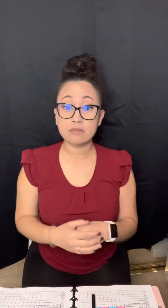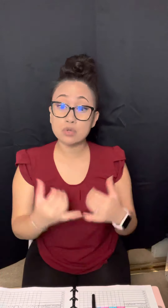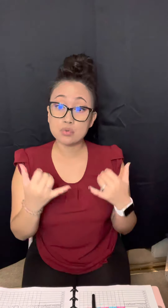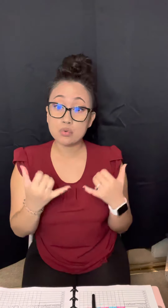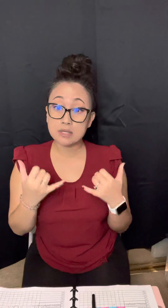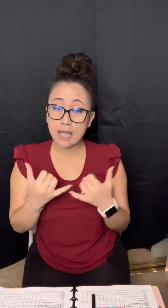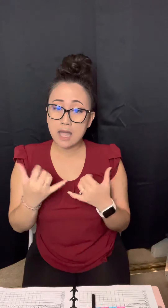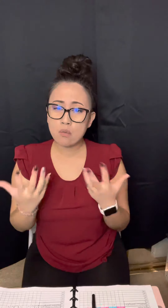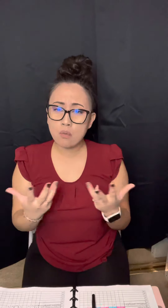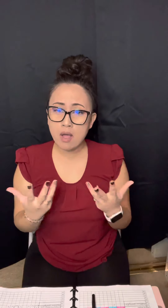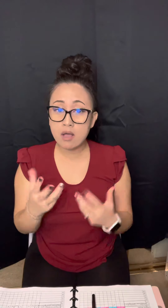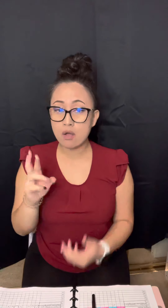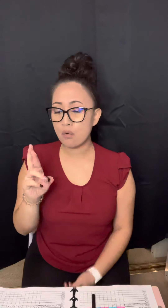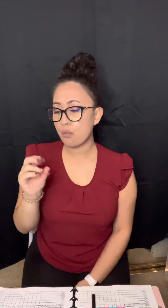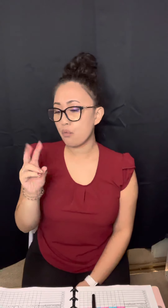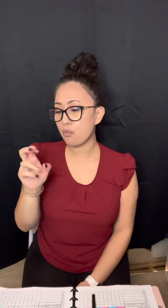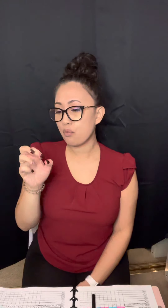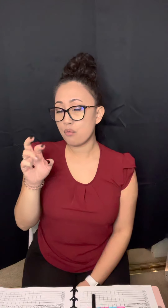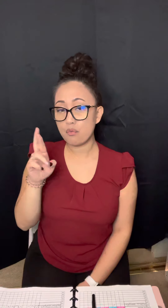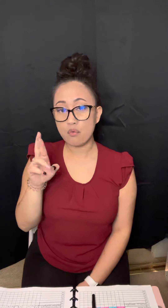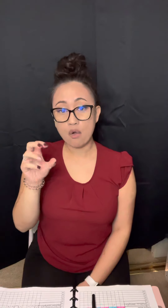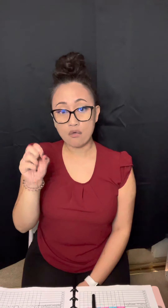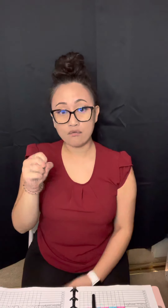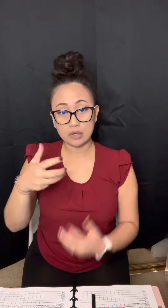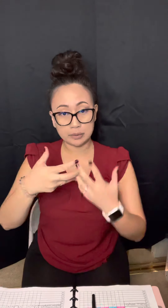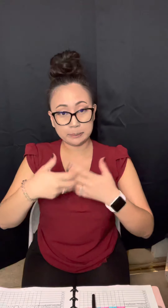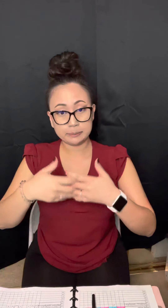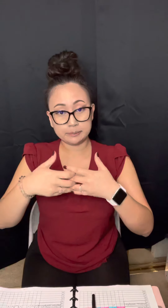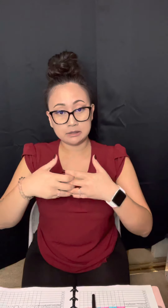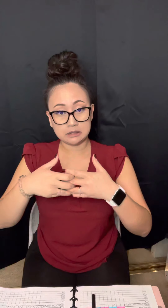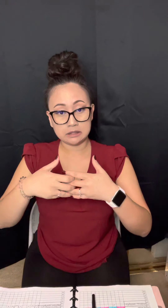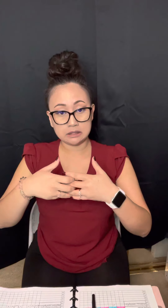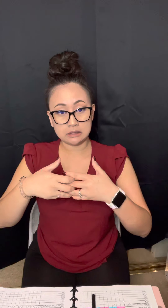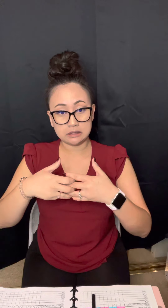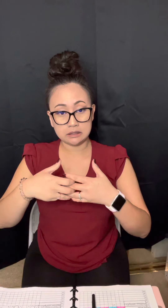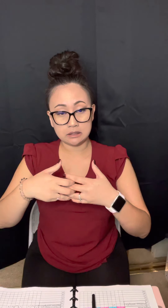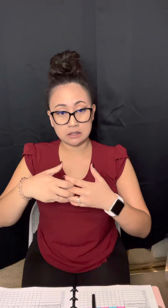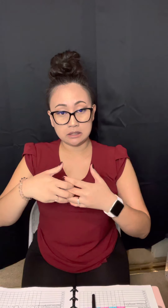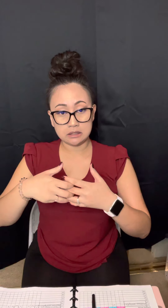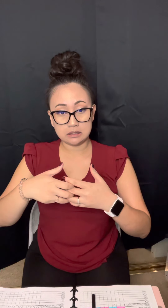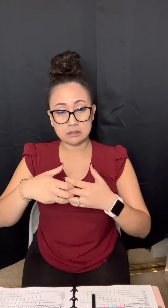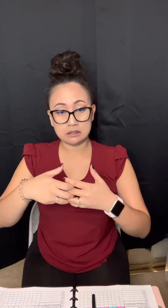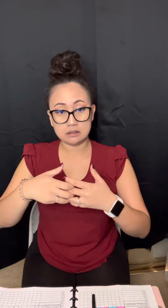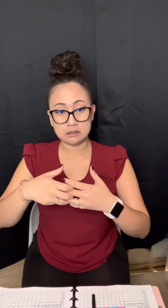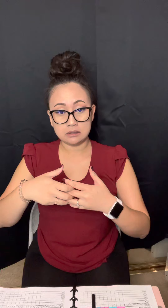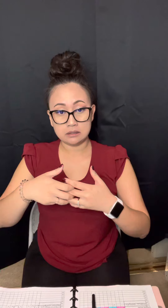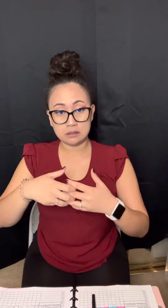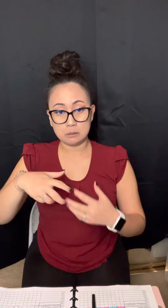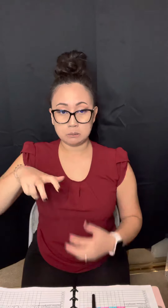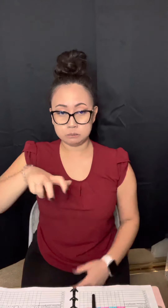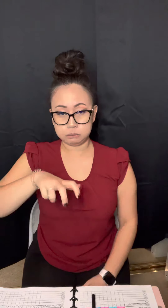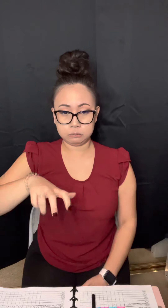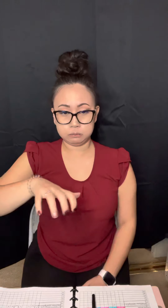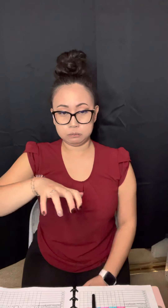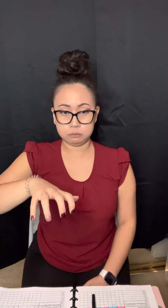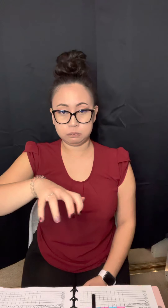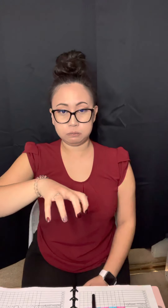us pictures of Mars. Here's the rover wheeling around on Mars, picking up